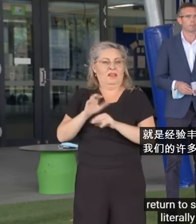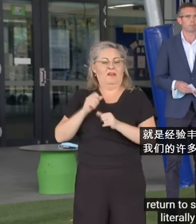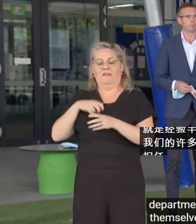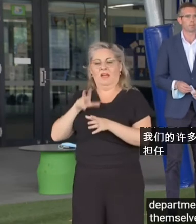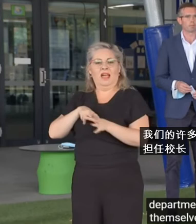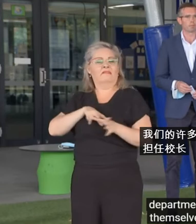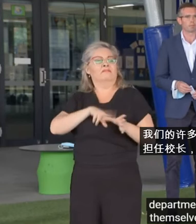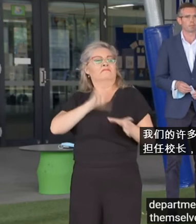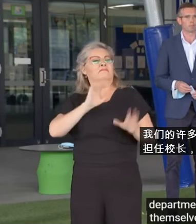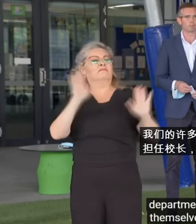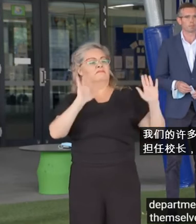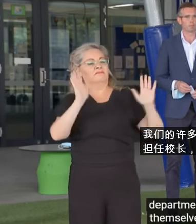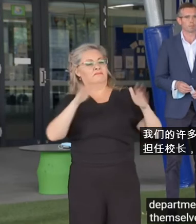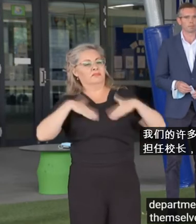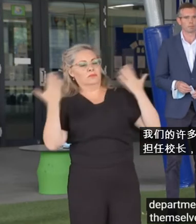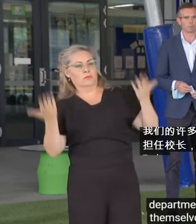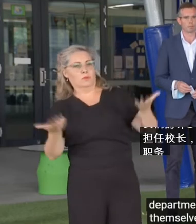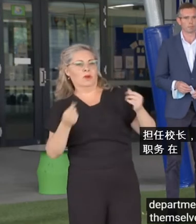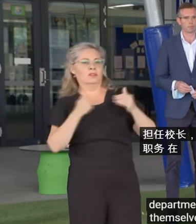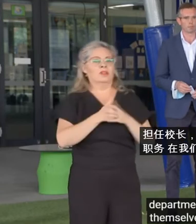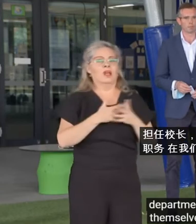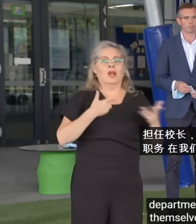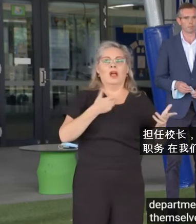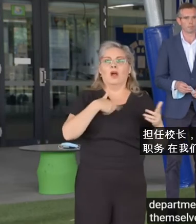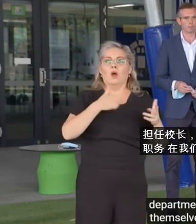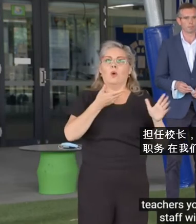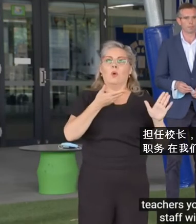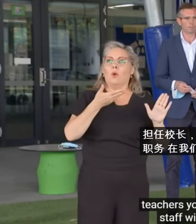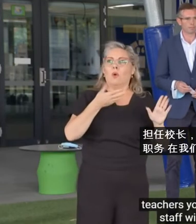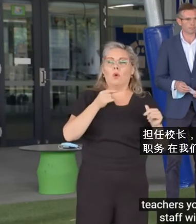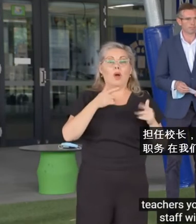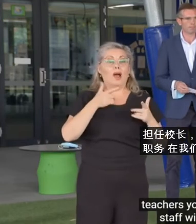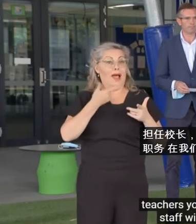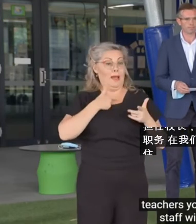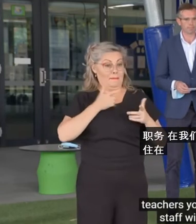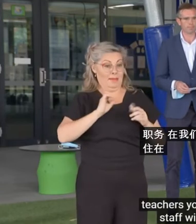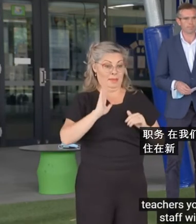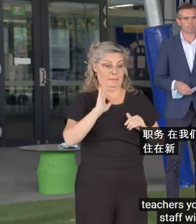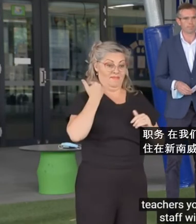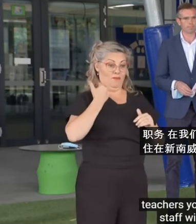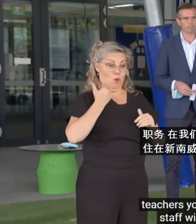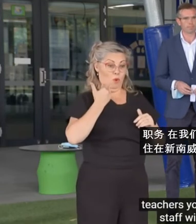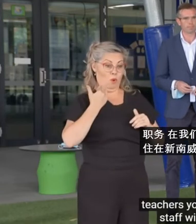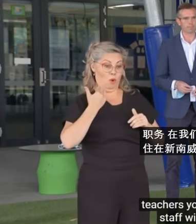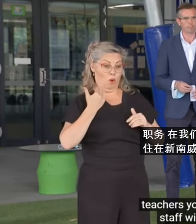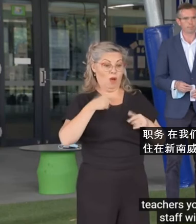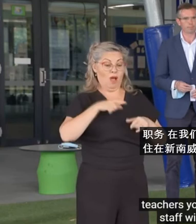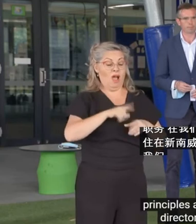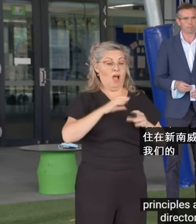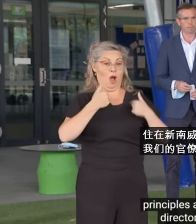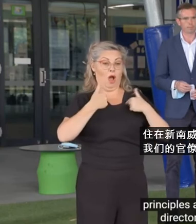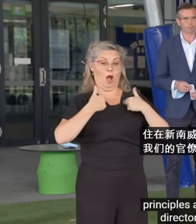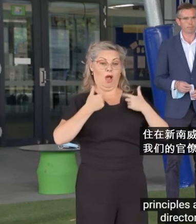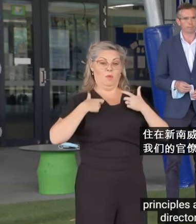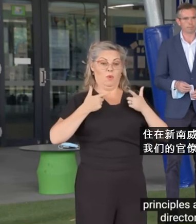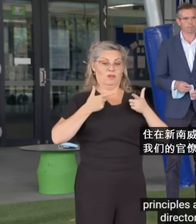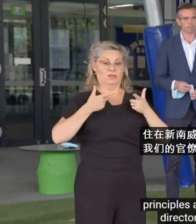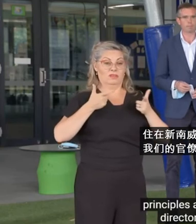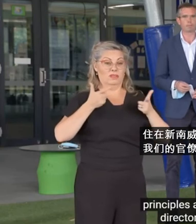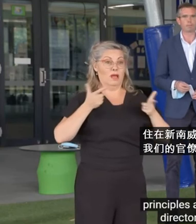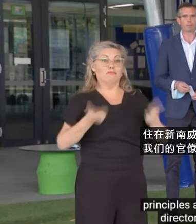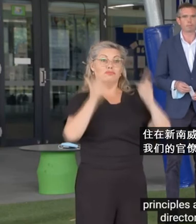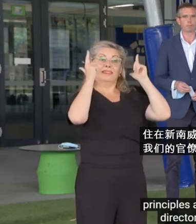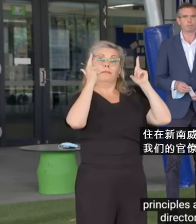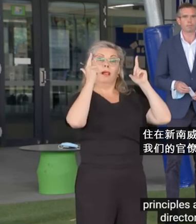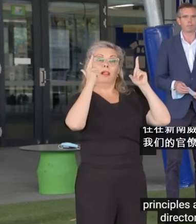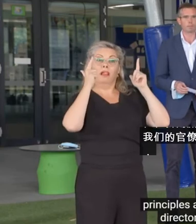will be teachers, be principals, and then move on to director roles within our department. They live all over New South Wales. So again, we've got a workforce